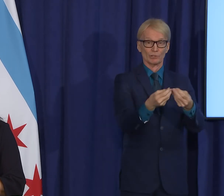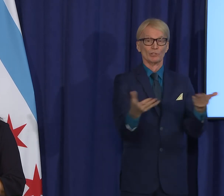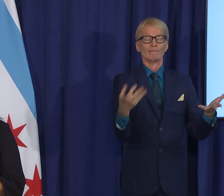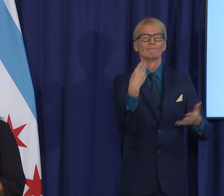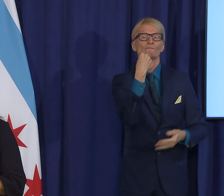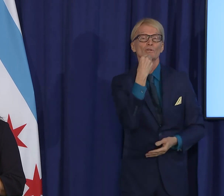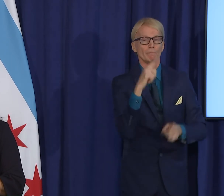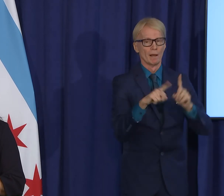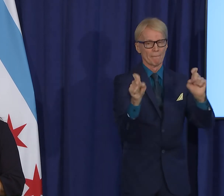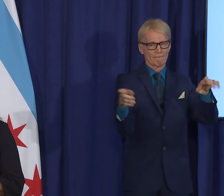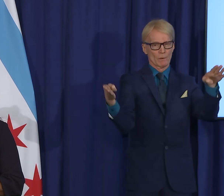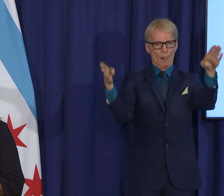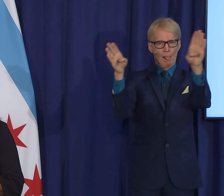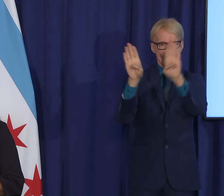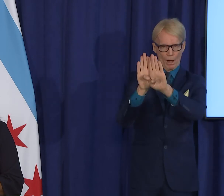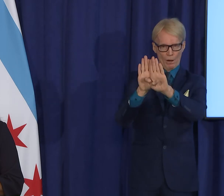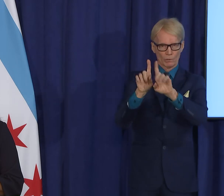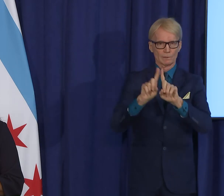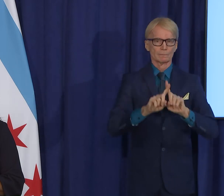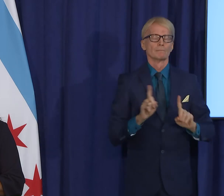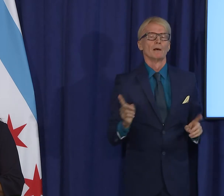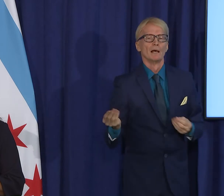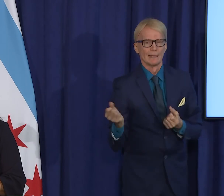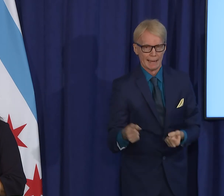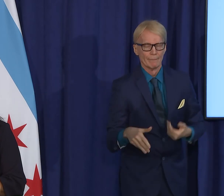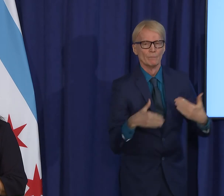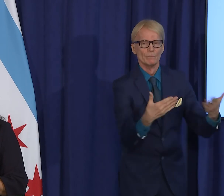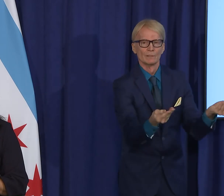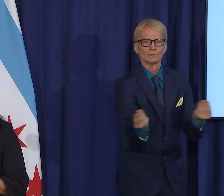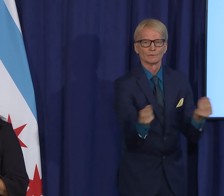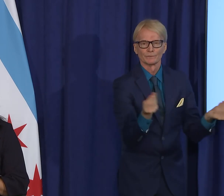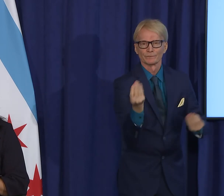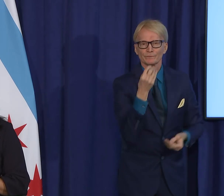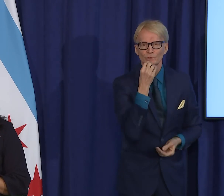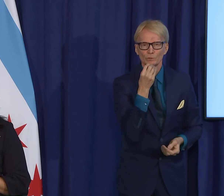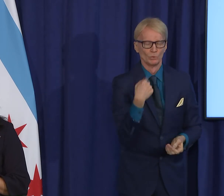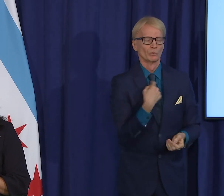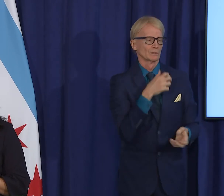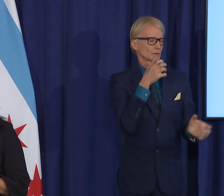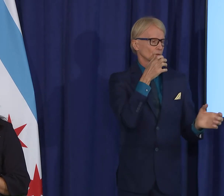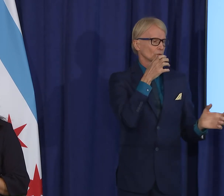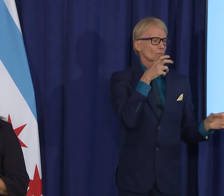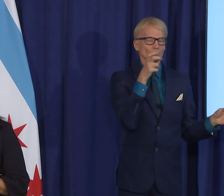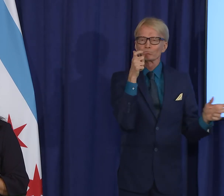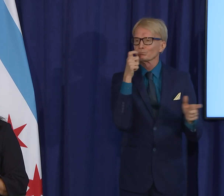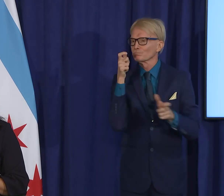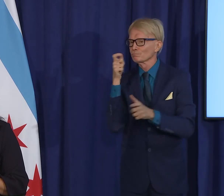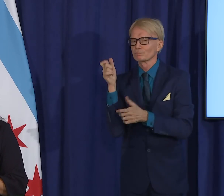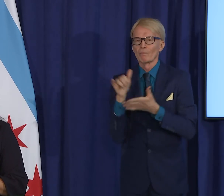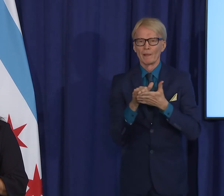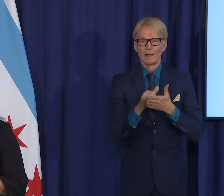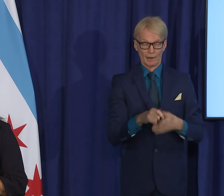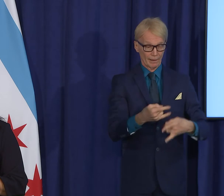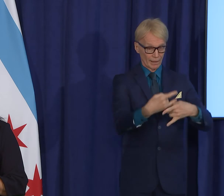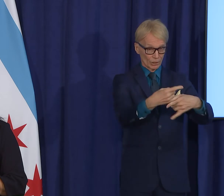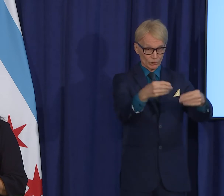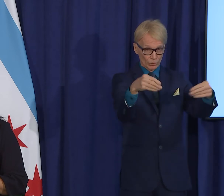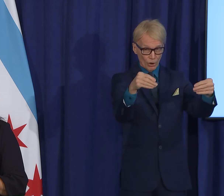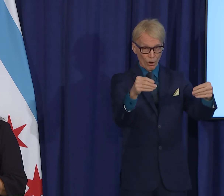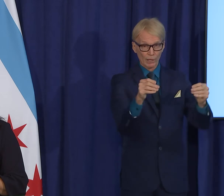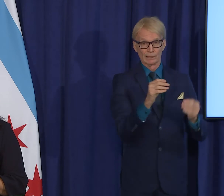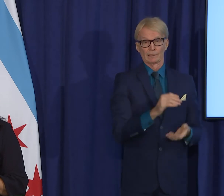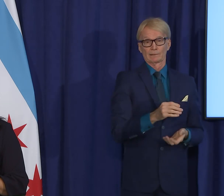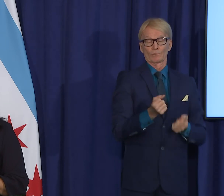to the public, and again, no exceptions. We will be paying very close attention. Liquor stores and other businesses with packaged